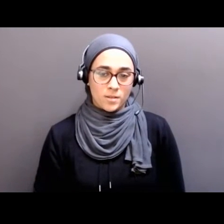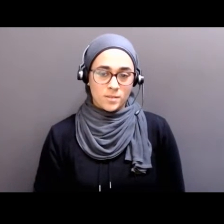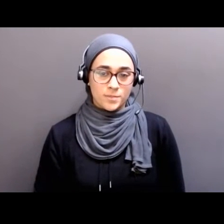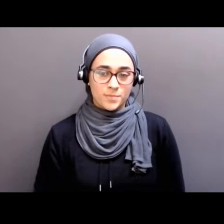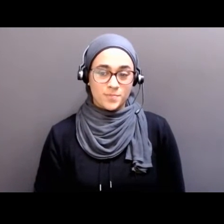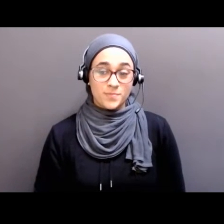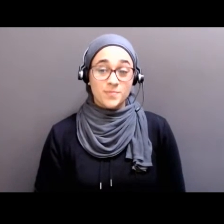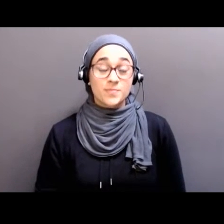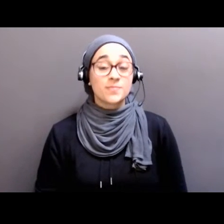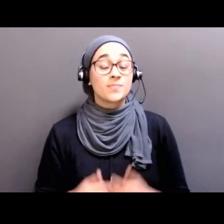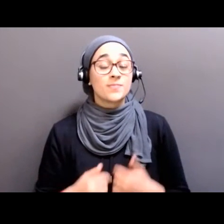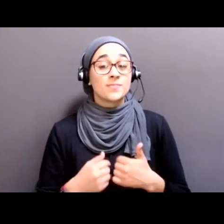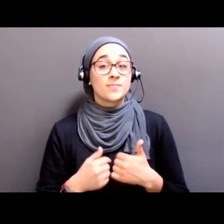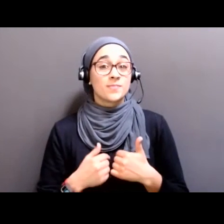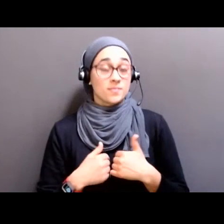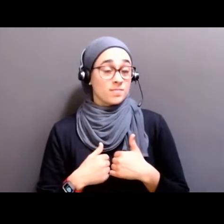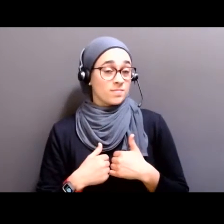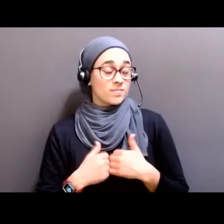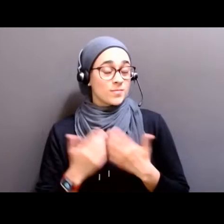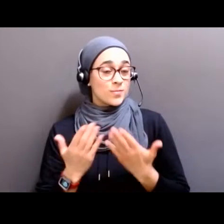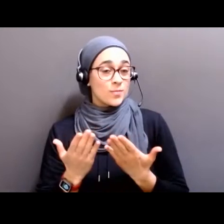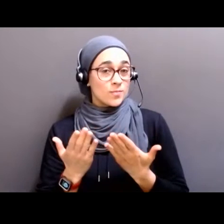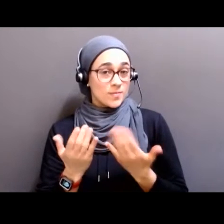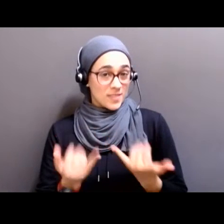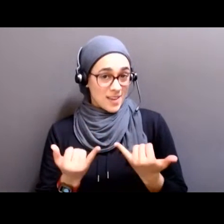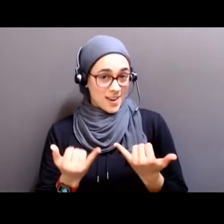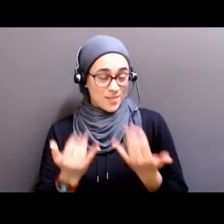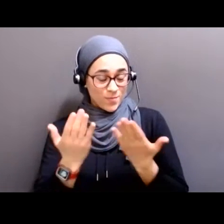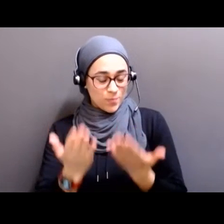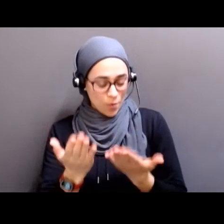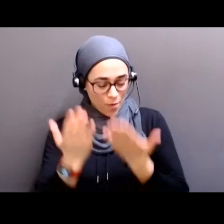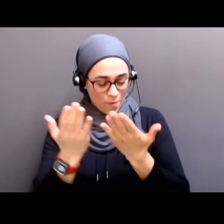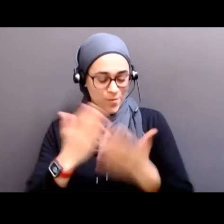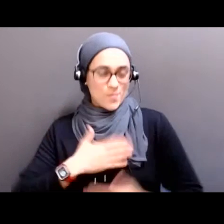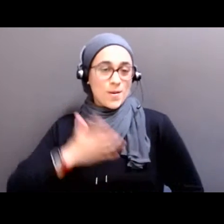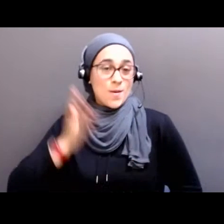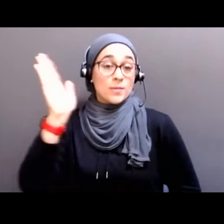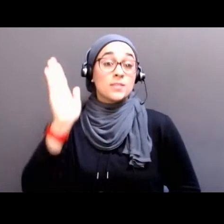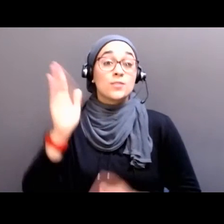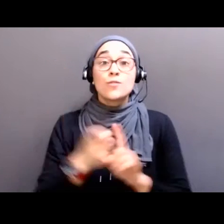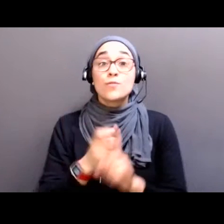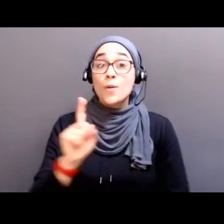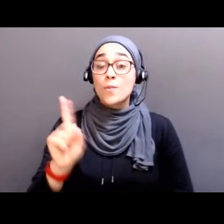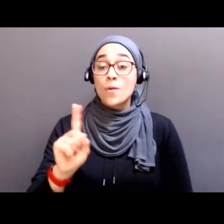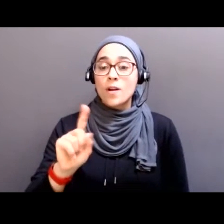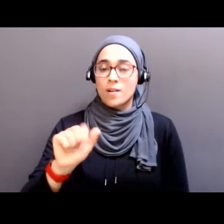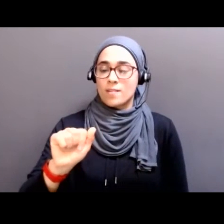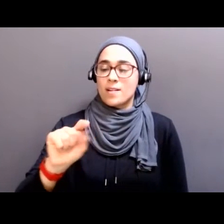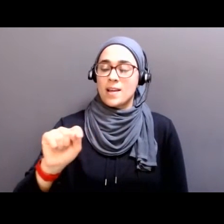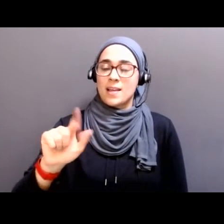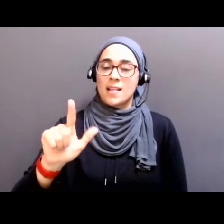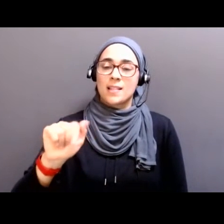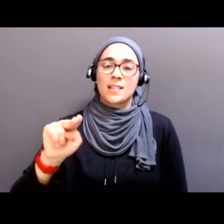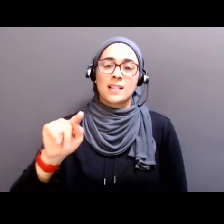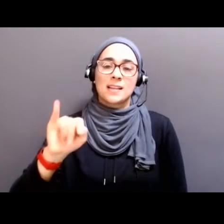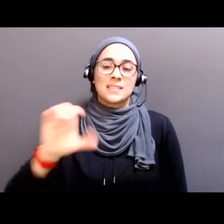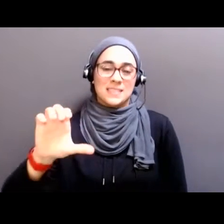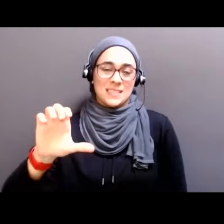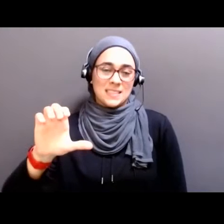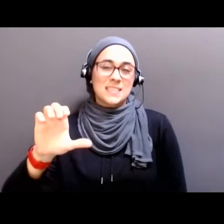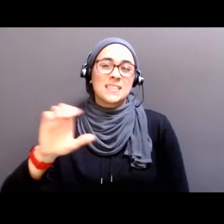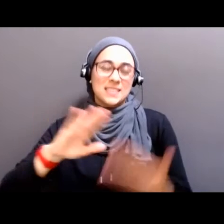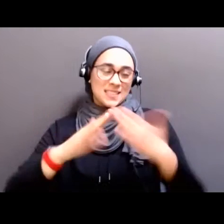am offering my lecture today from Atlantic City, New Jersey, where I'm visiting